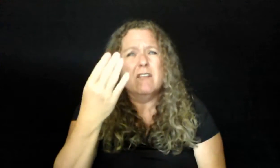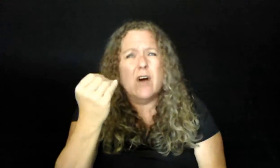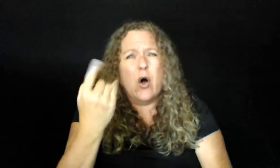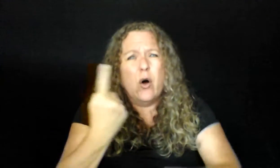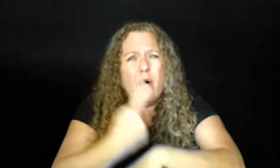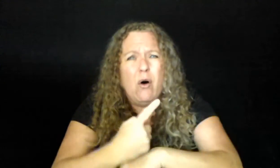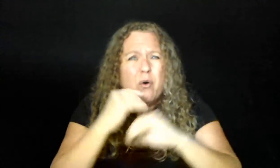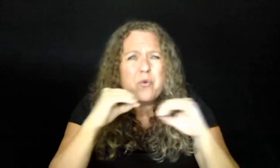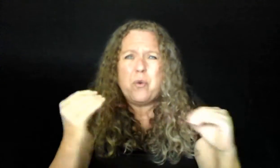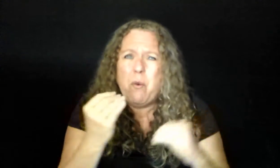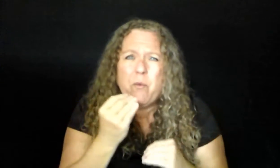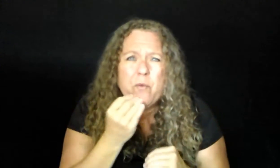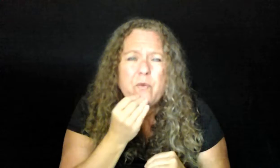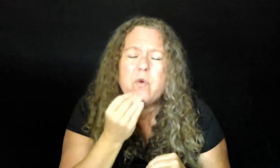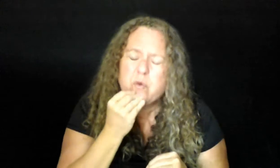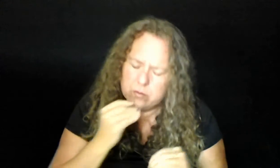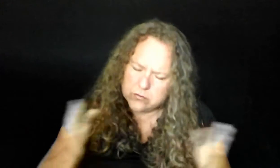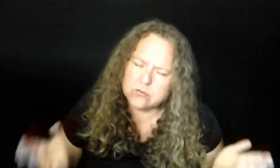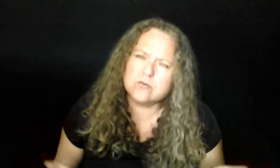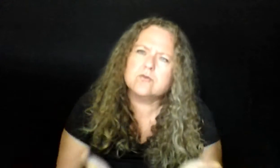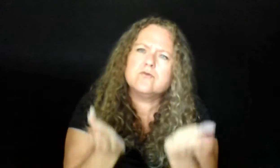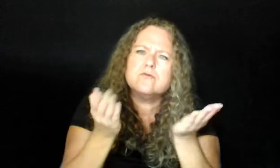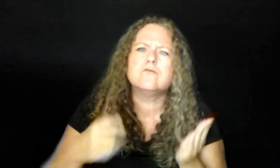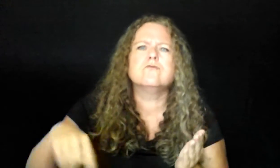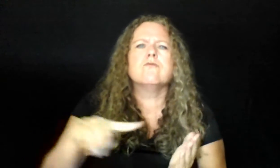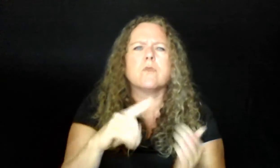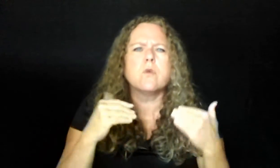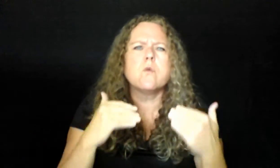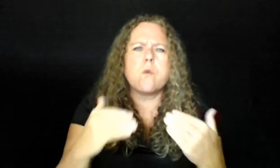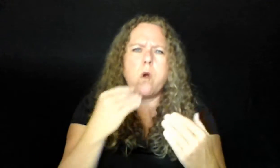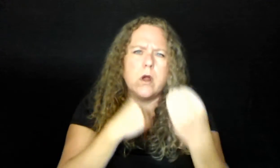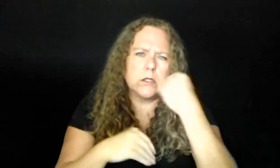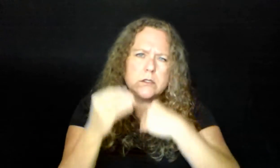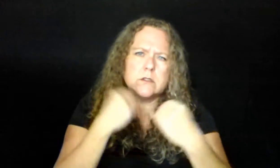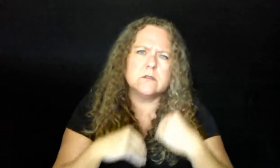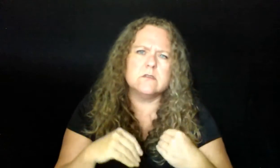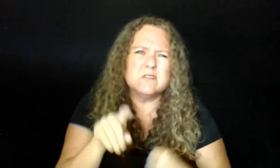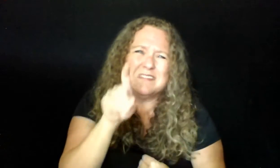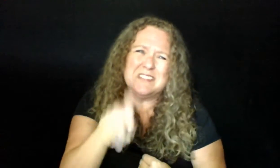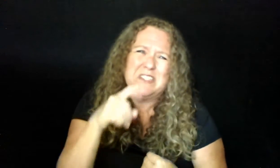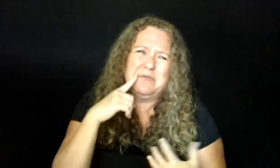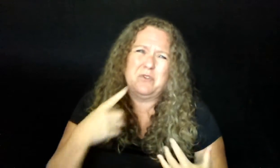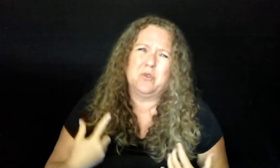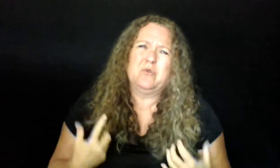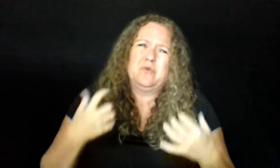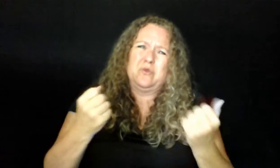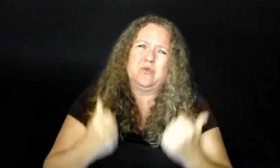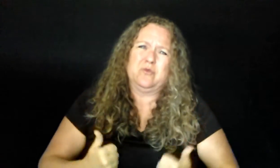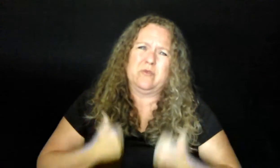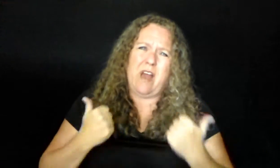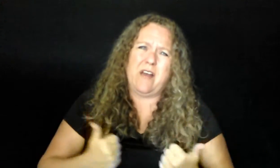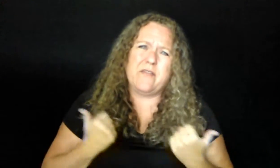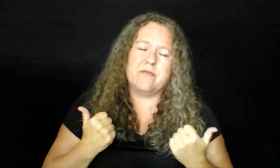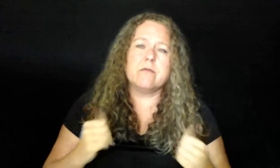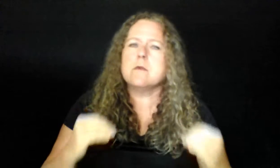eaten anything. Now I urge you to take some food. You need it to survive. Not one of you will lose a single hair from his